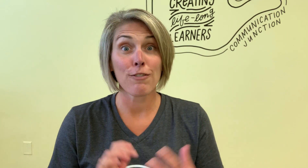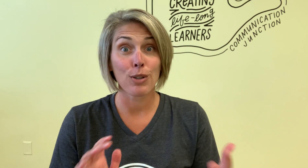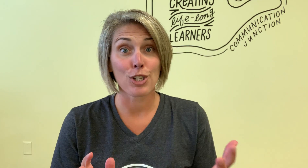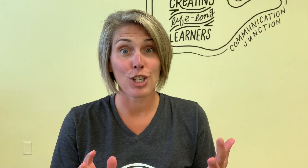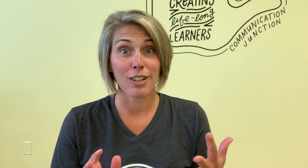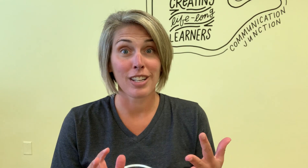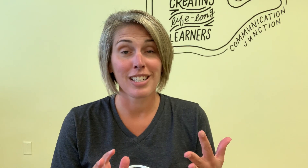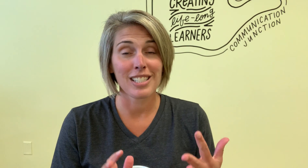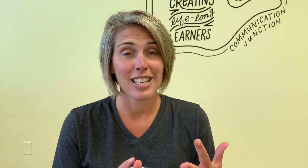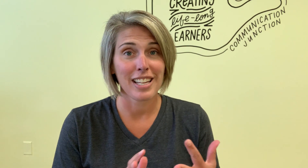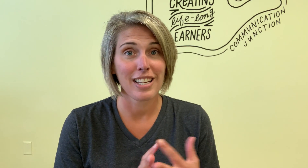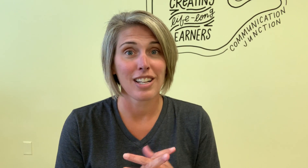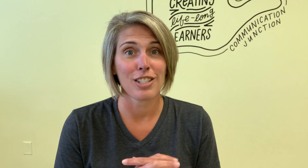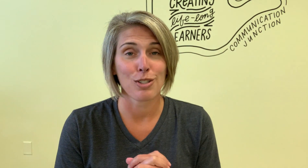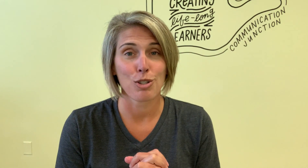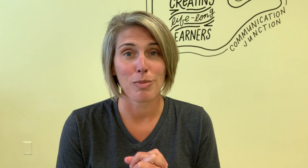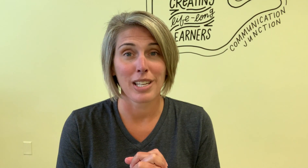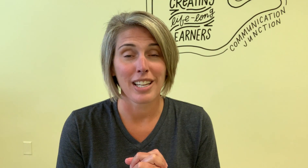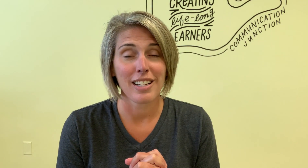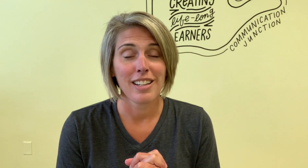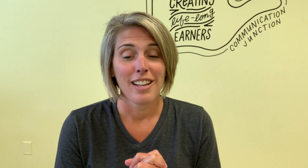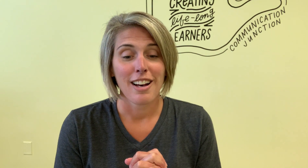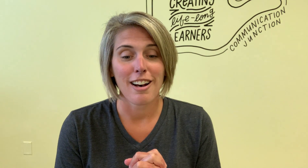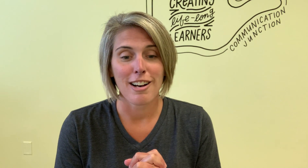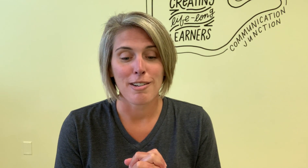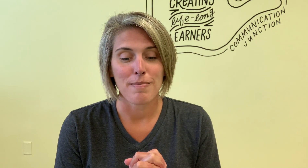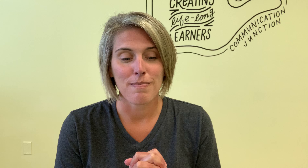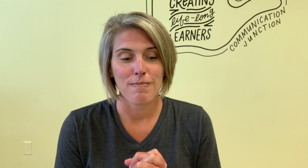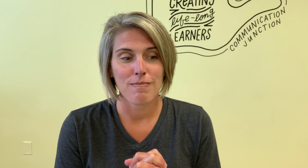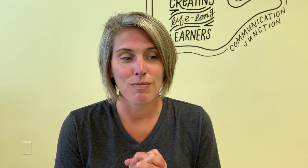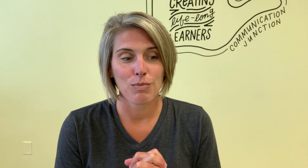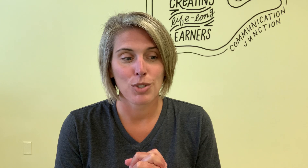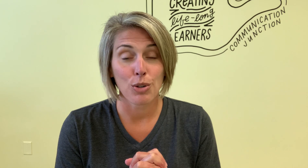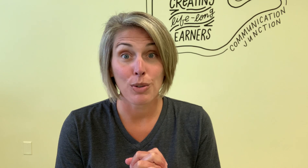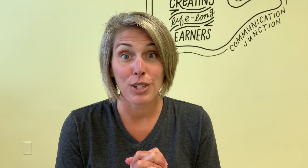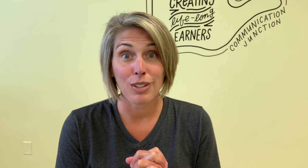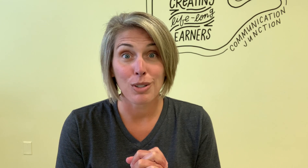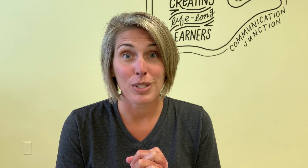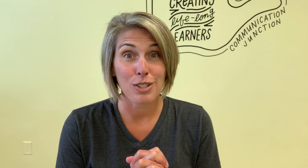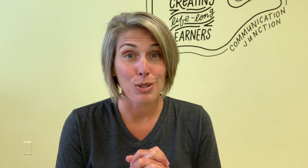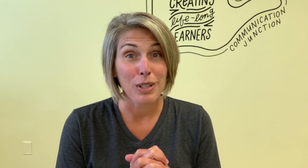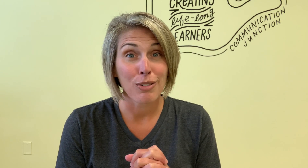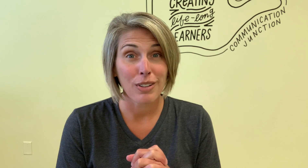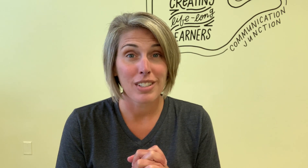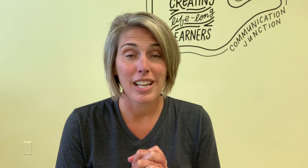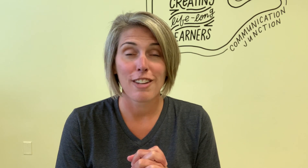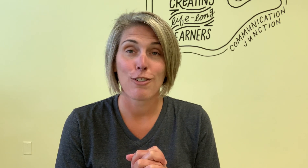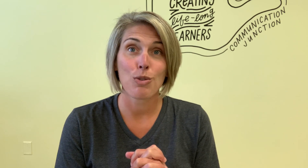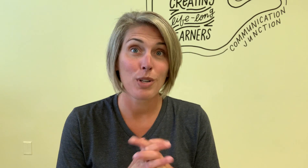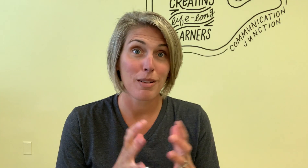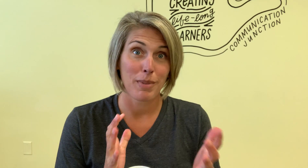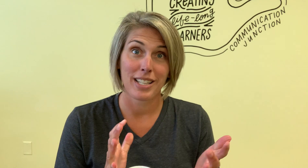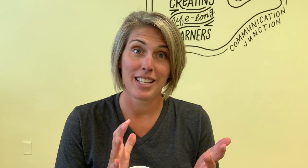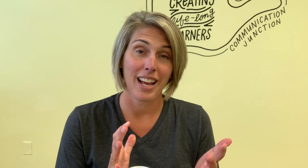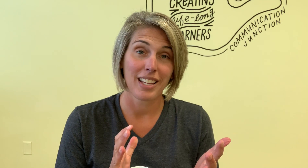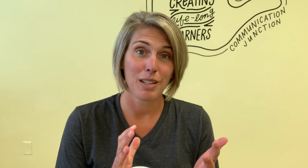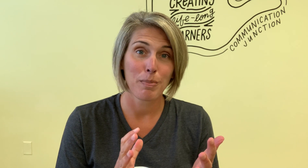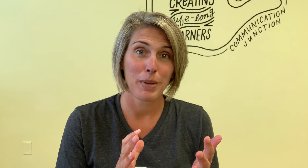are sharing today on social media, showing what your little ones are doing throughout the day, if you wouldn't mind tagging Pekin